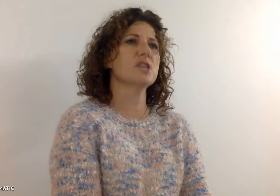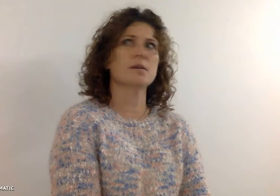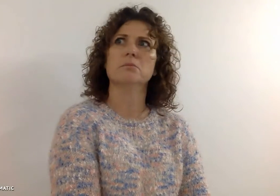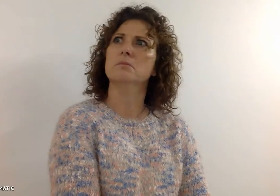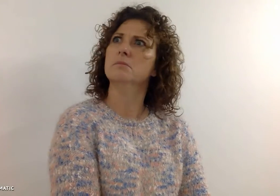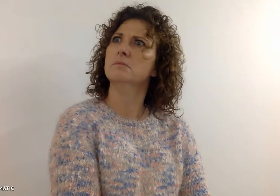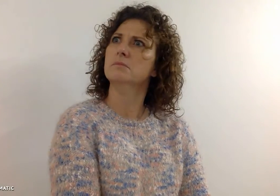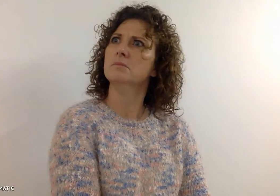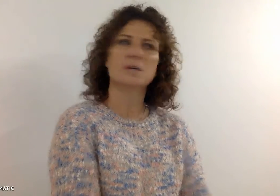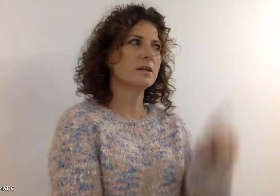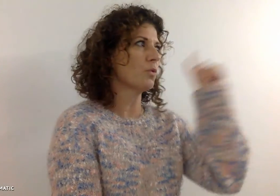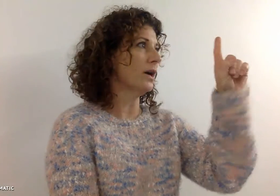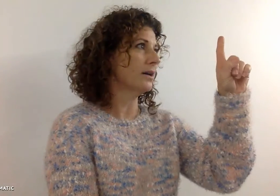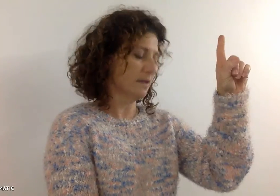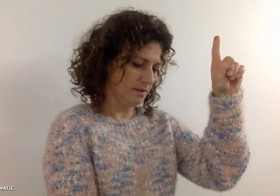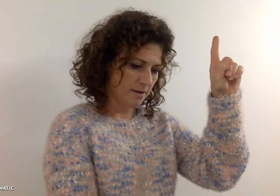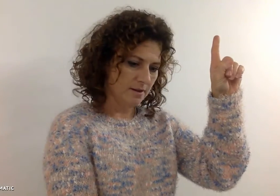Michigan. Number 1,